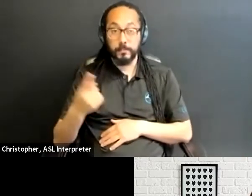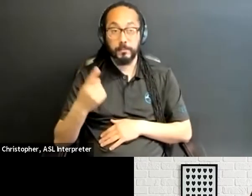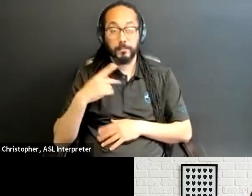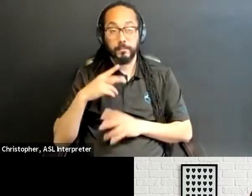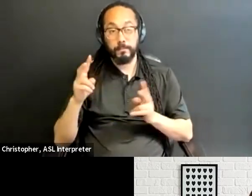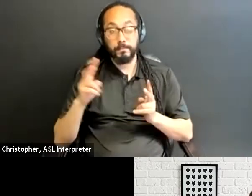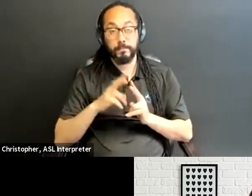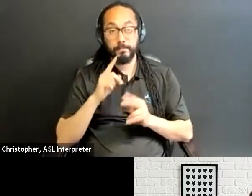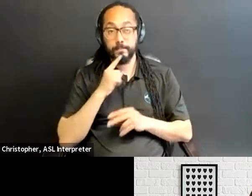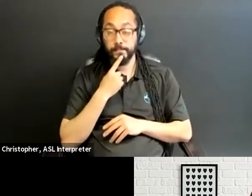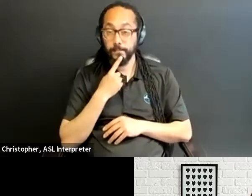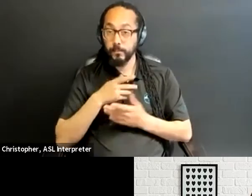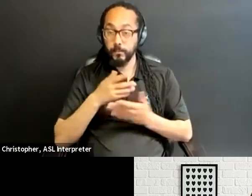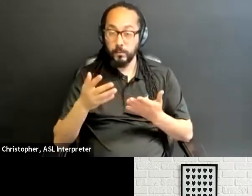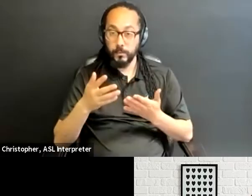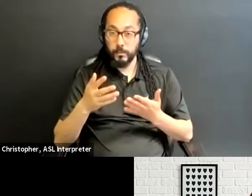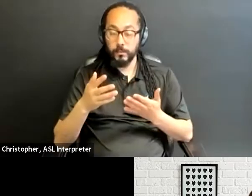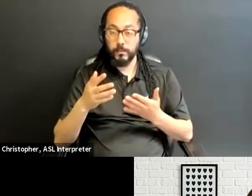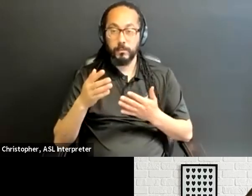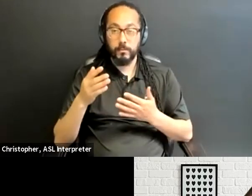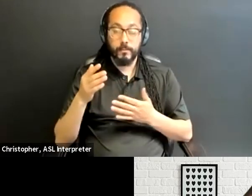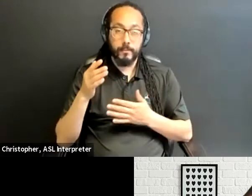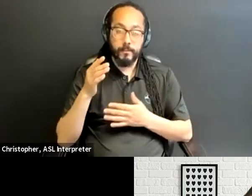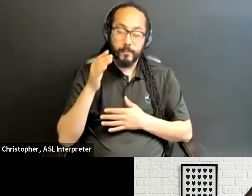idea around not